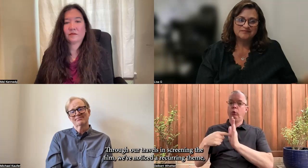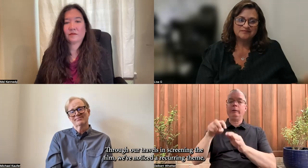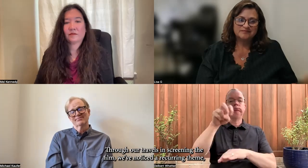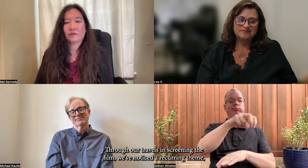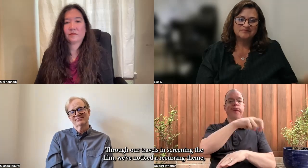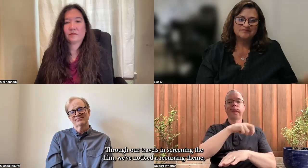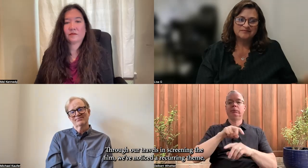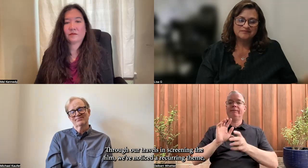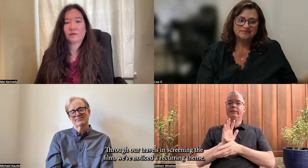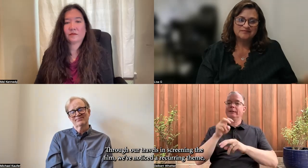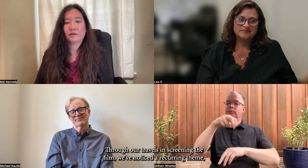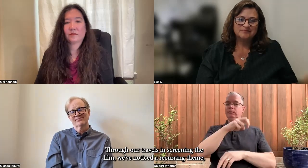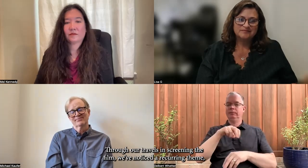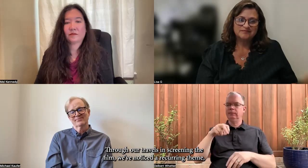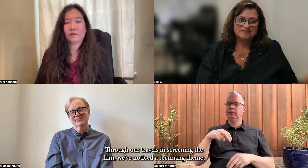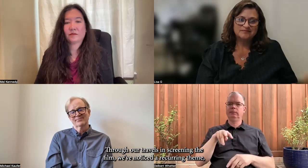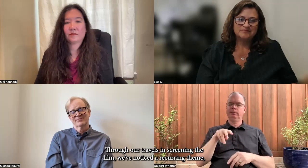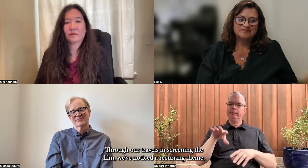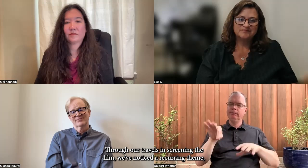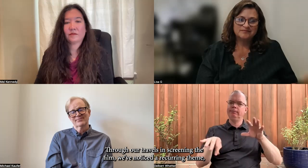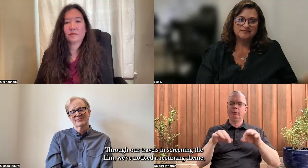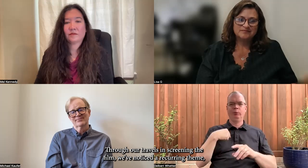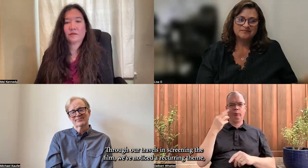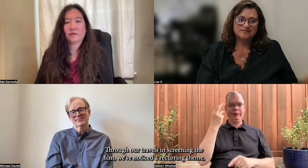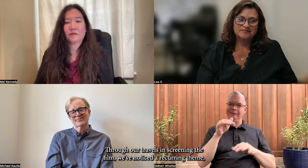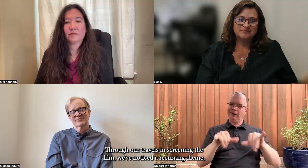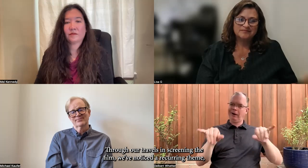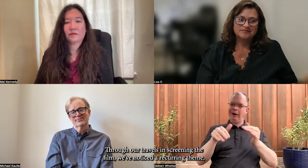through our travels and screening the film, we've noticed a recurring theme,